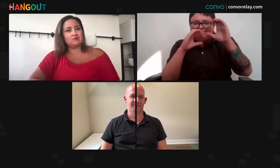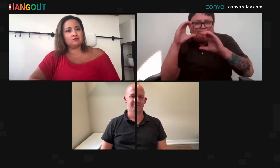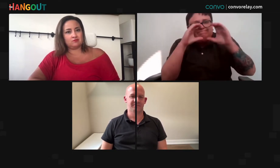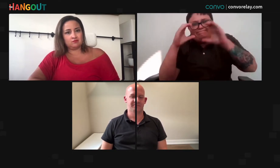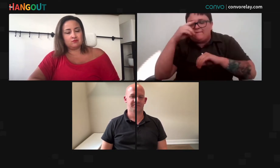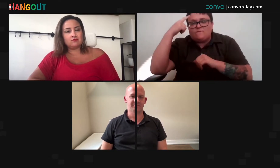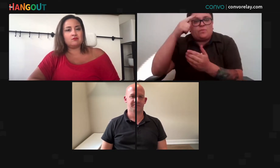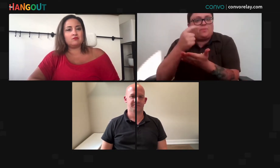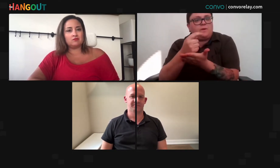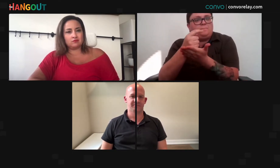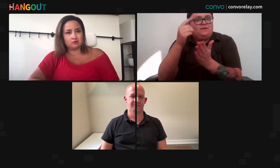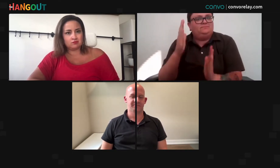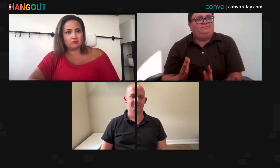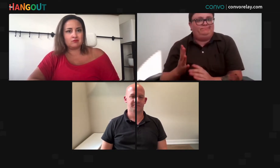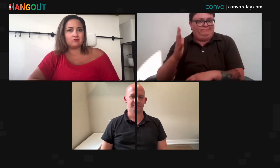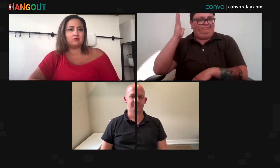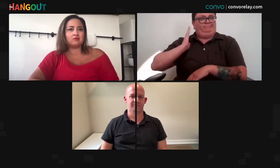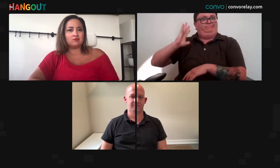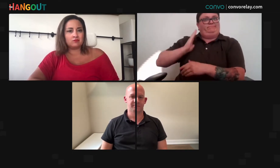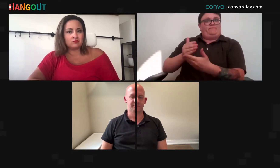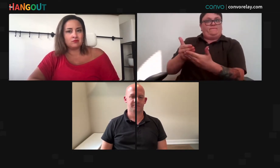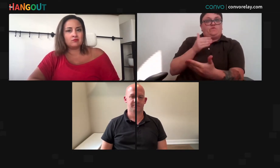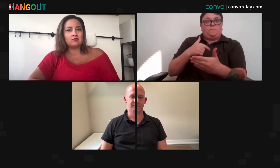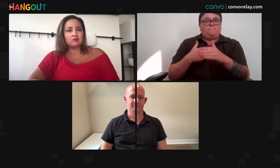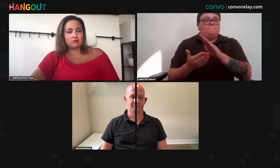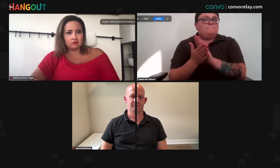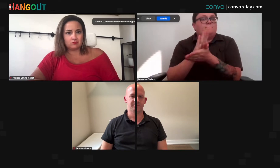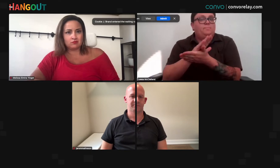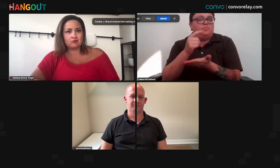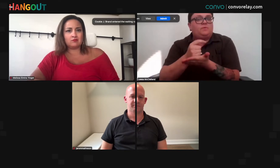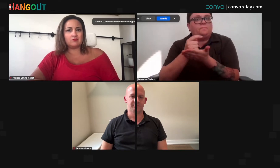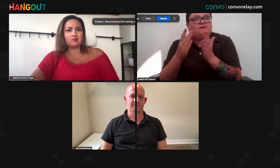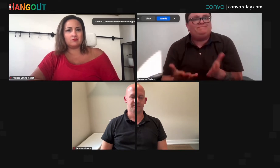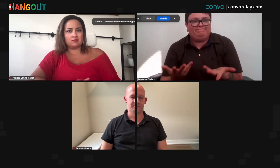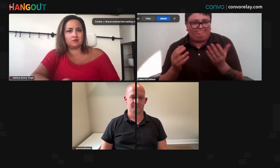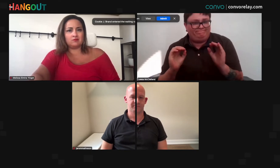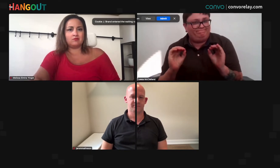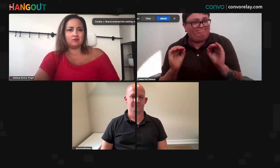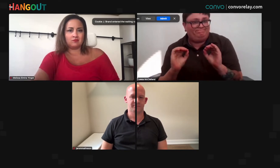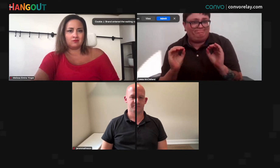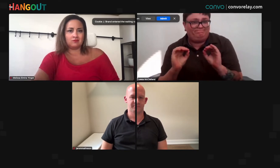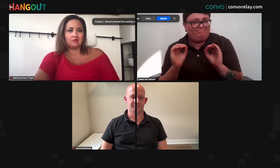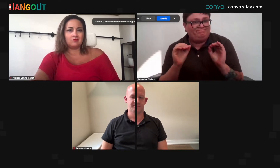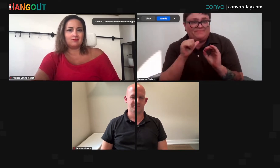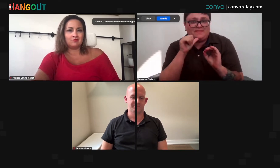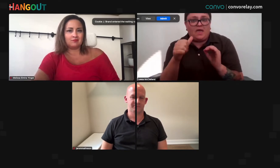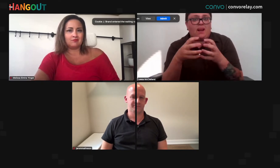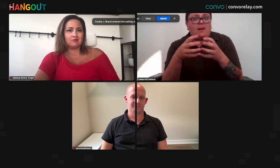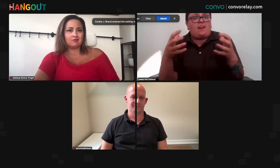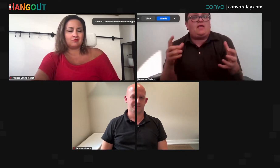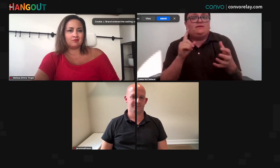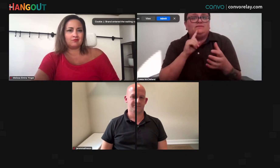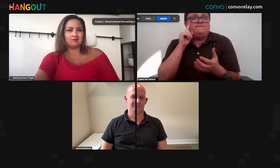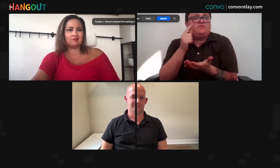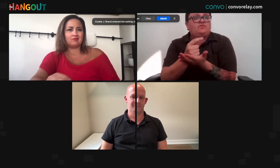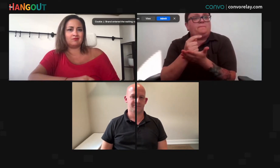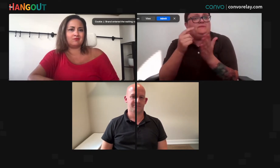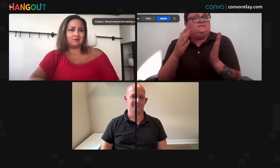This is Leesa. I actually did look for a therapist before I became a therapist.